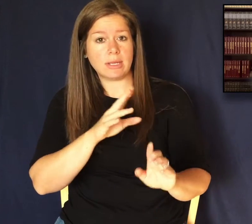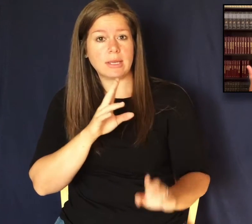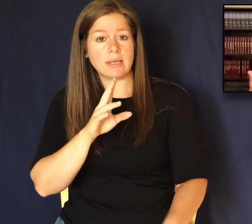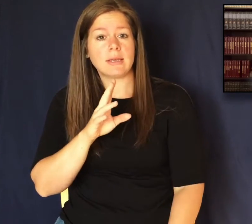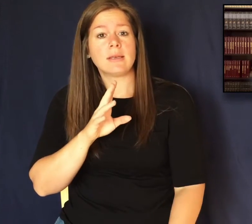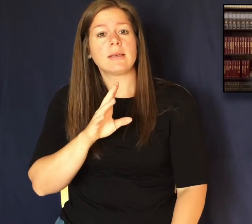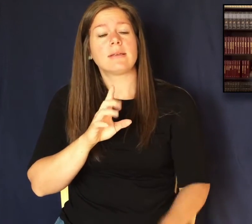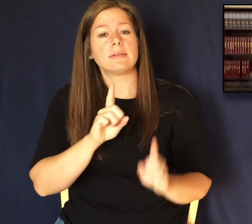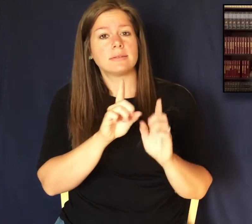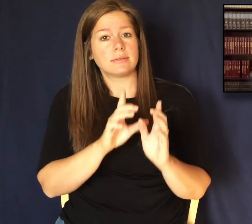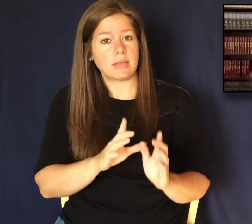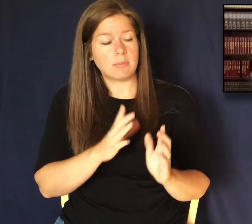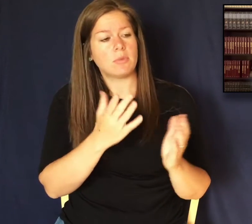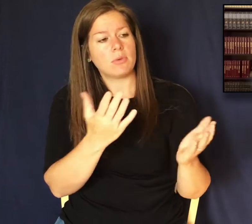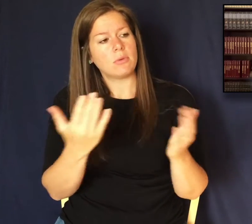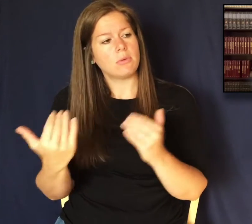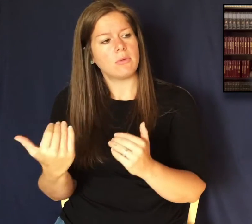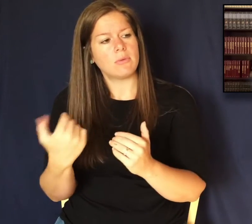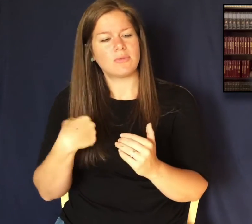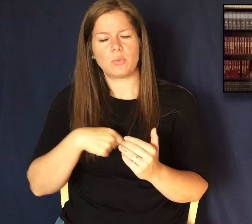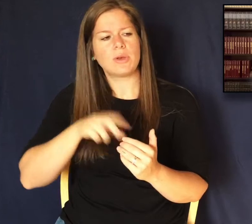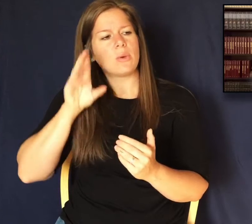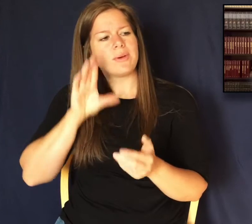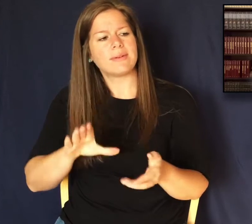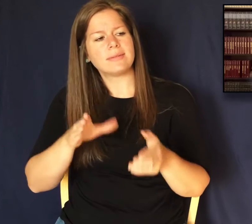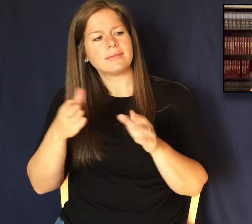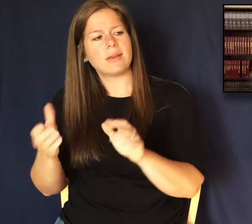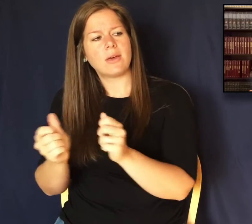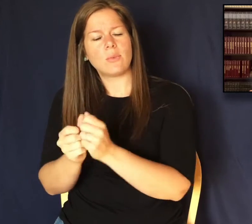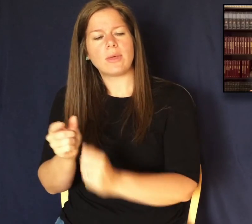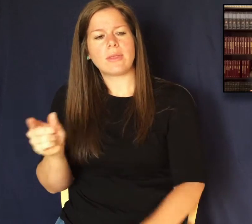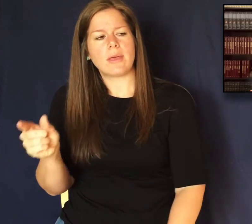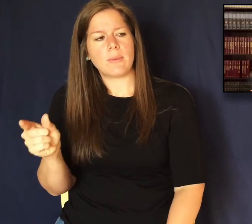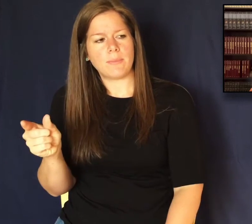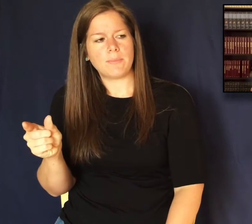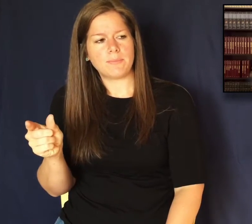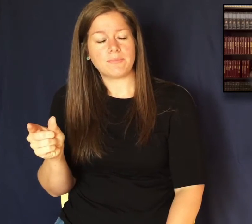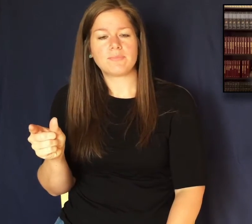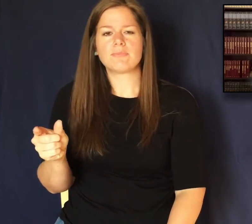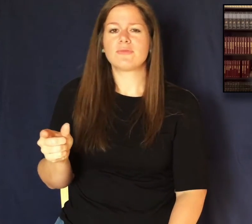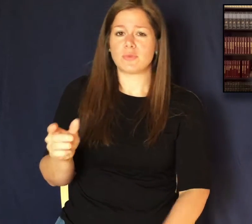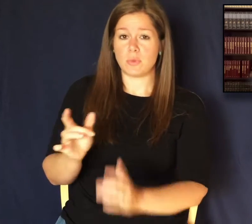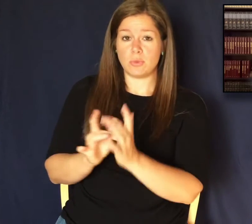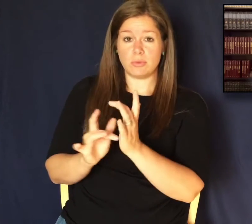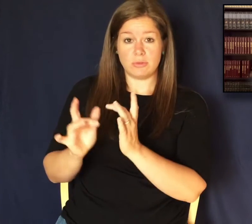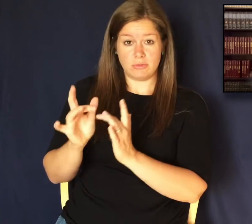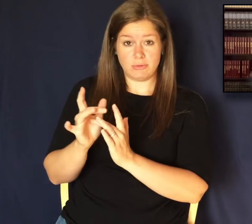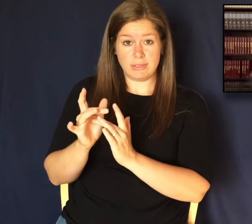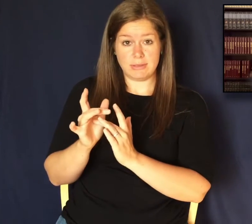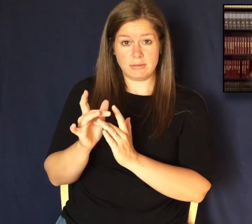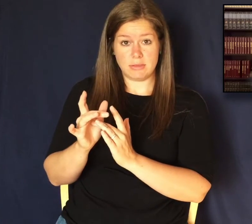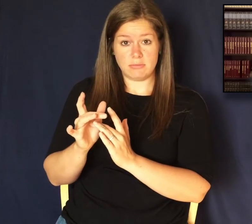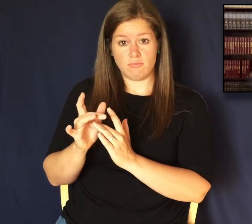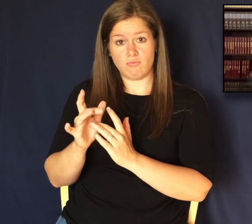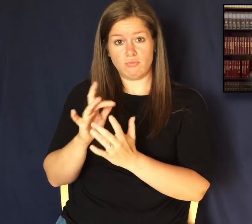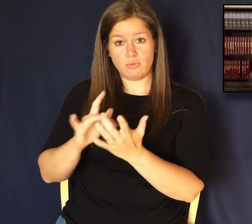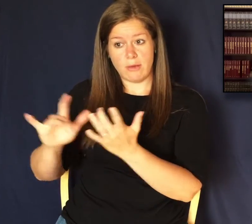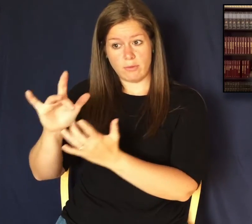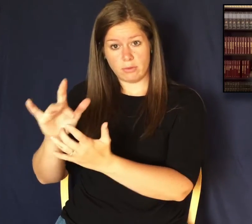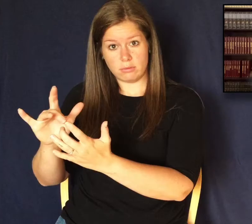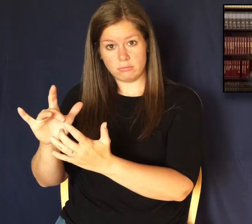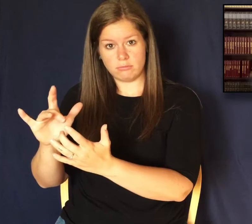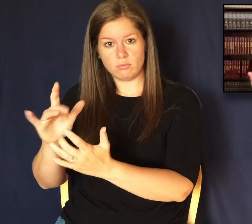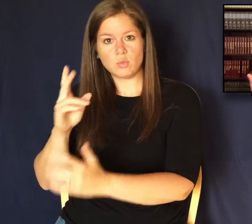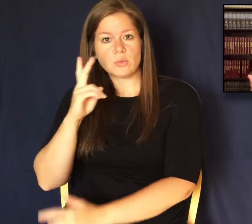then on into the moment where Jesus gets there. Interesting that he would say something so shocking as